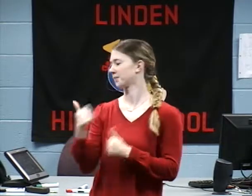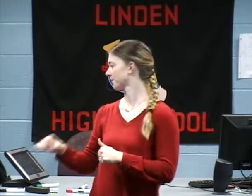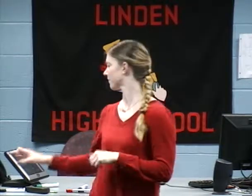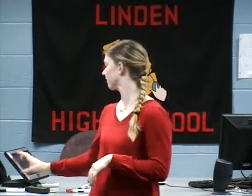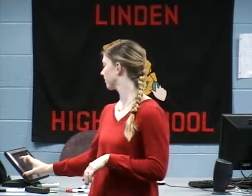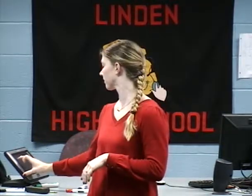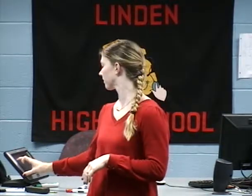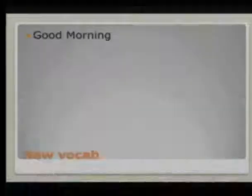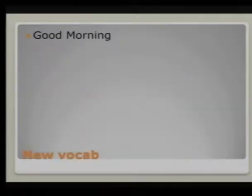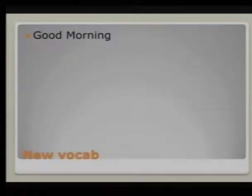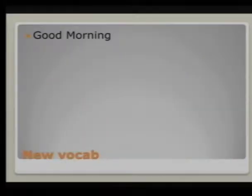Some people said that.